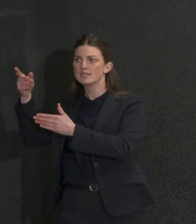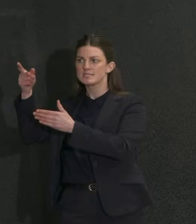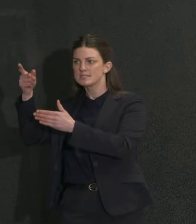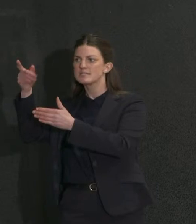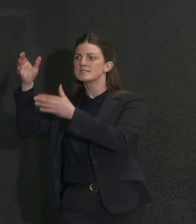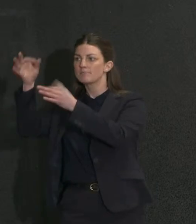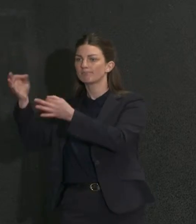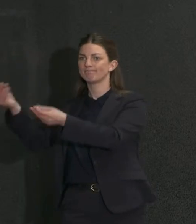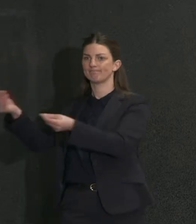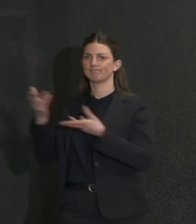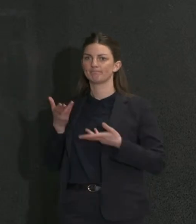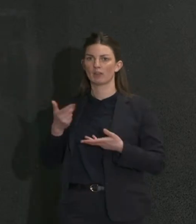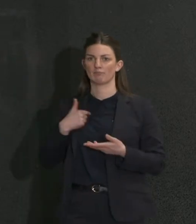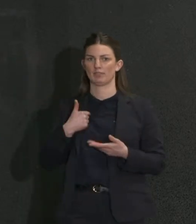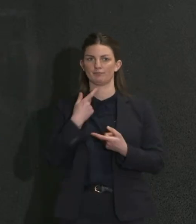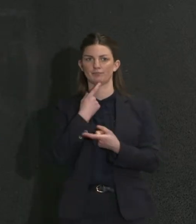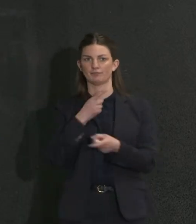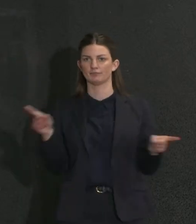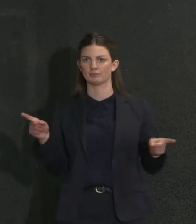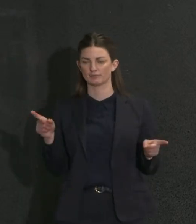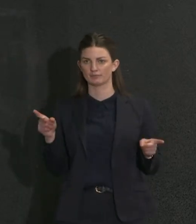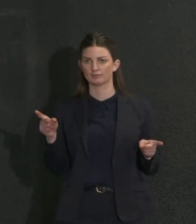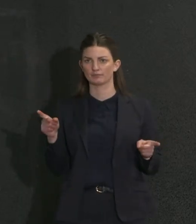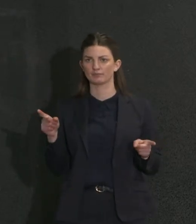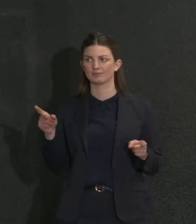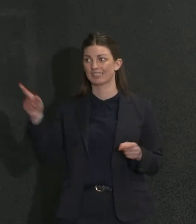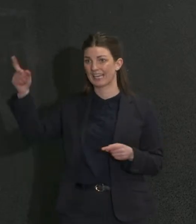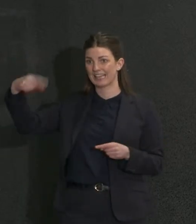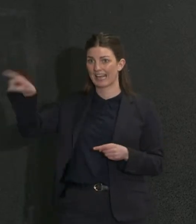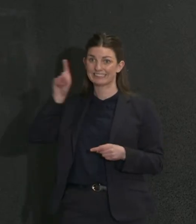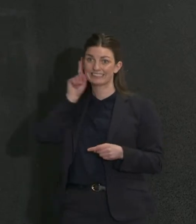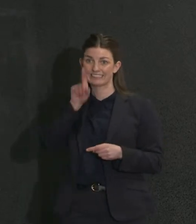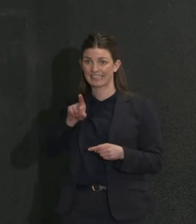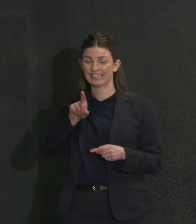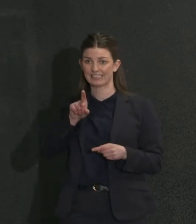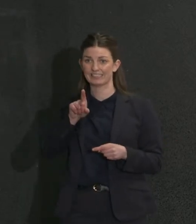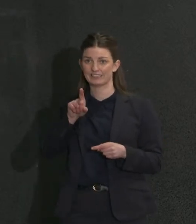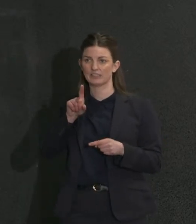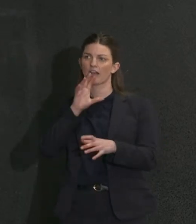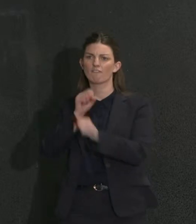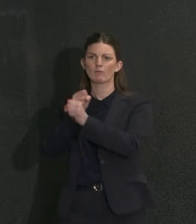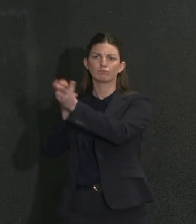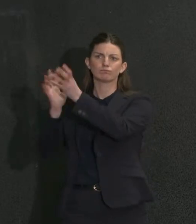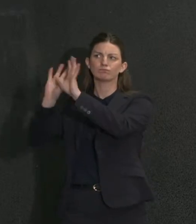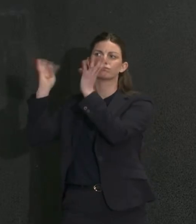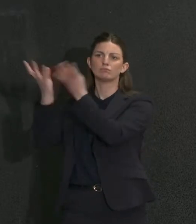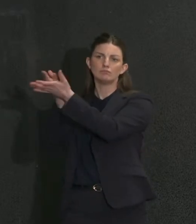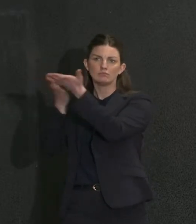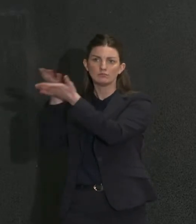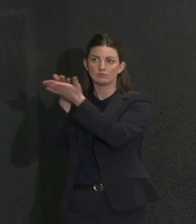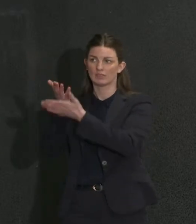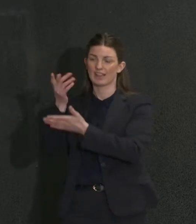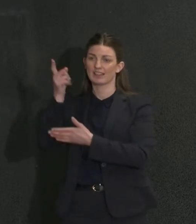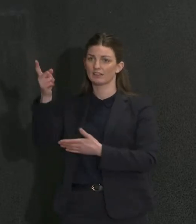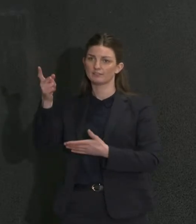Cabinet has agreed and reconfirmed in the strongest possible terms yesterday is that there's only one option. There's only one